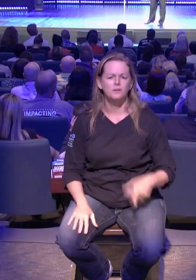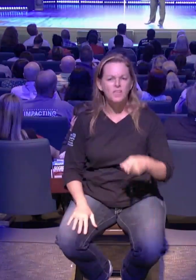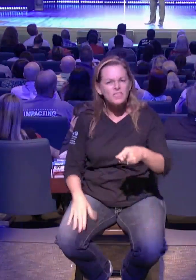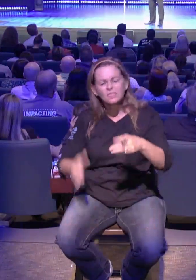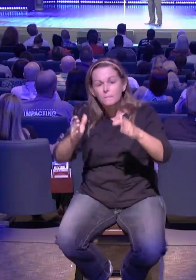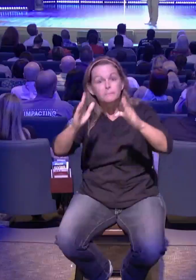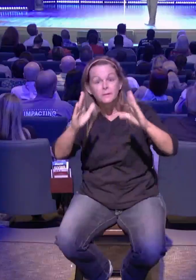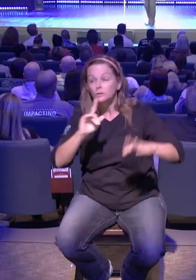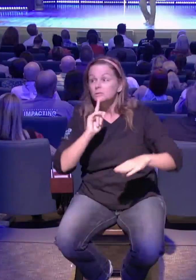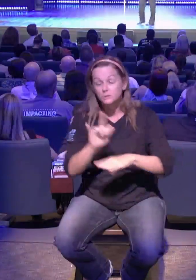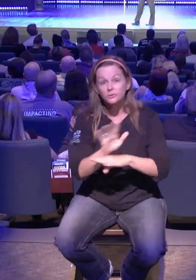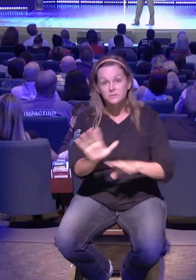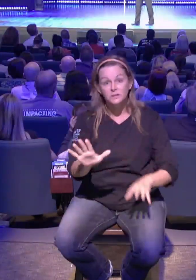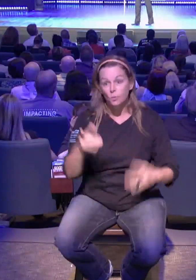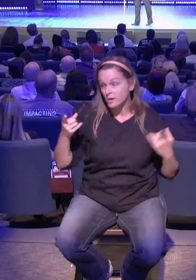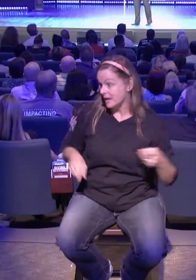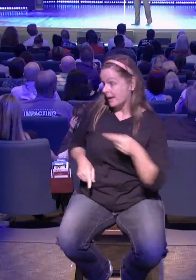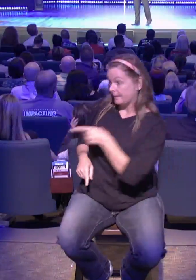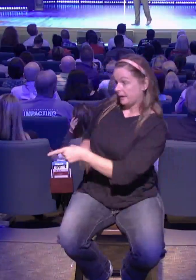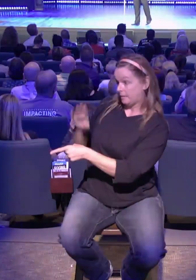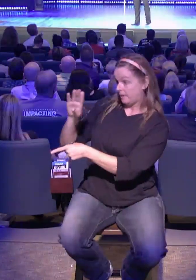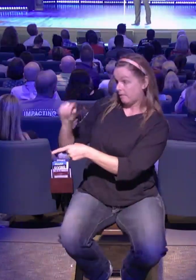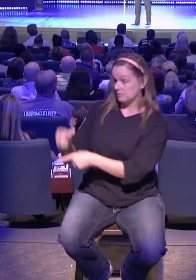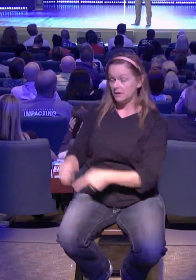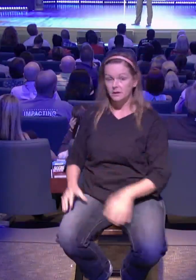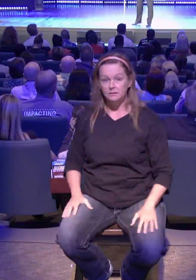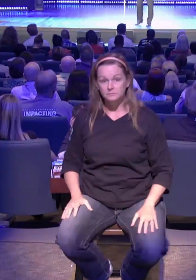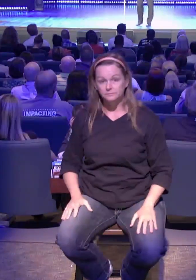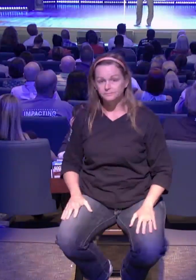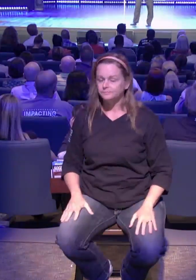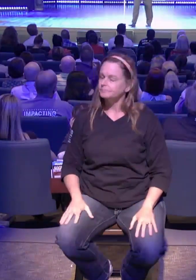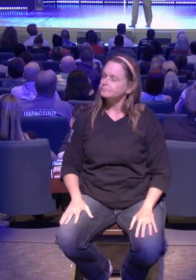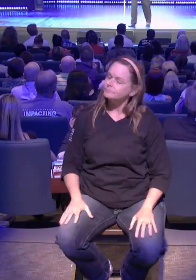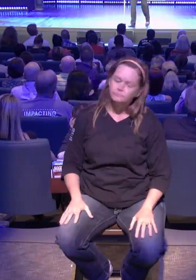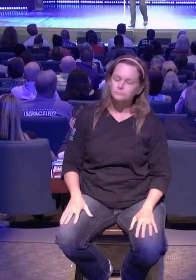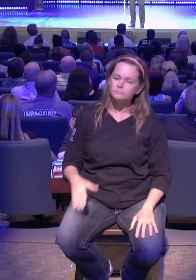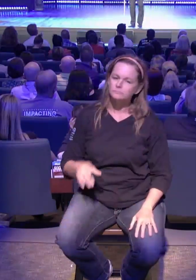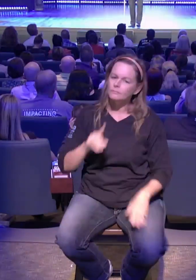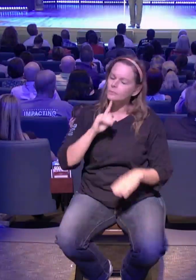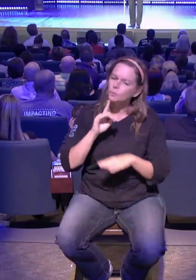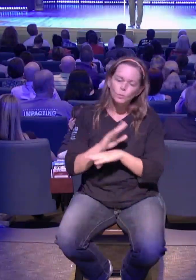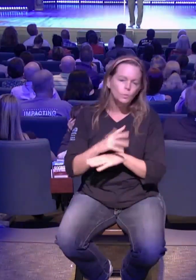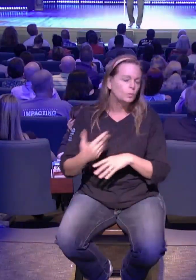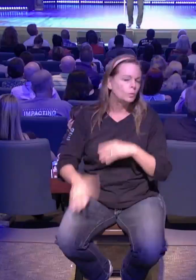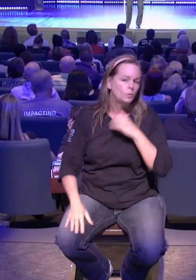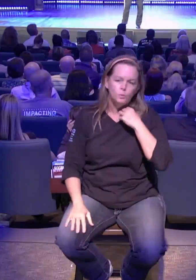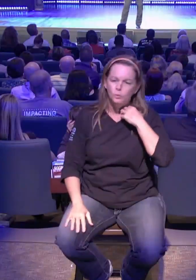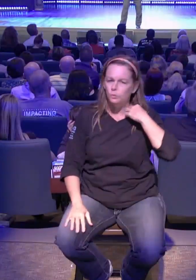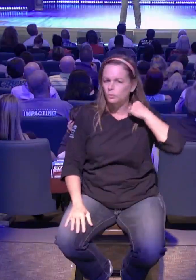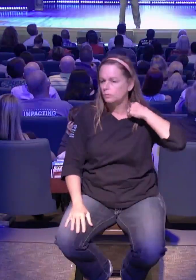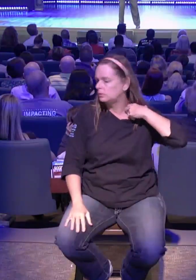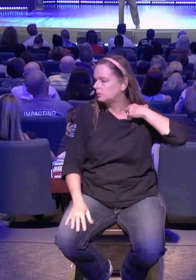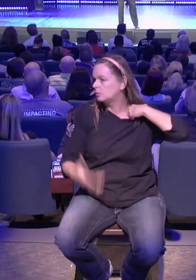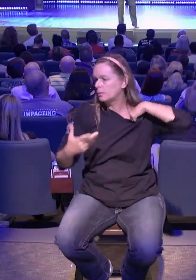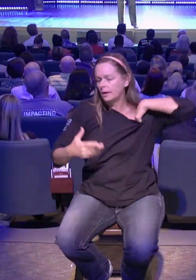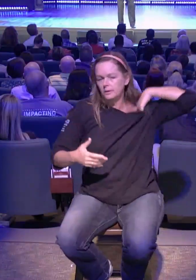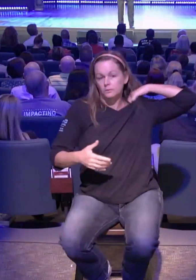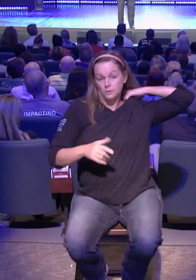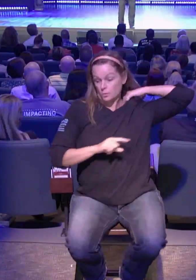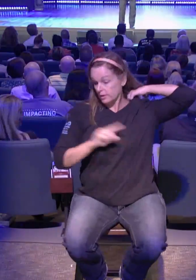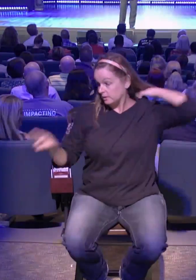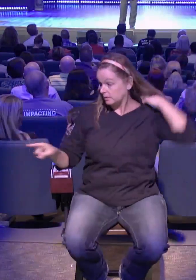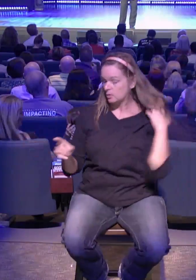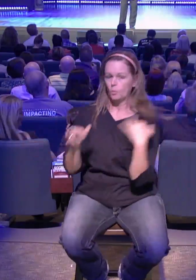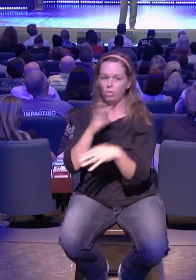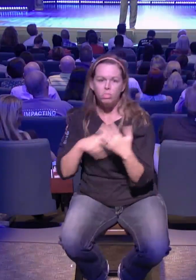it. You think about what's going on out there. Well, here's what I simply know. Is the more time we spend with Jesus, the